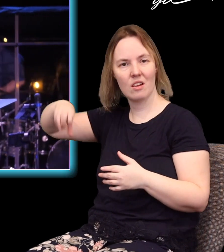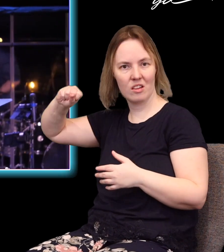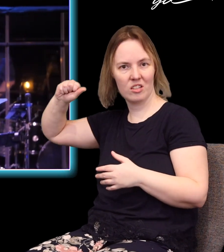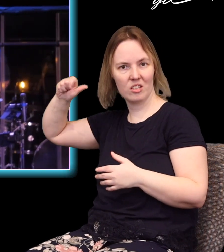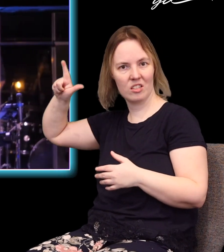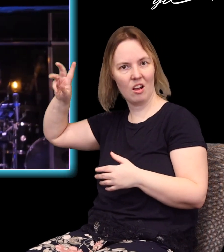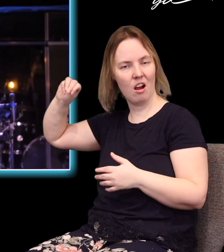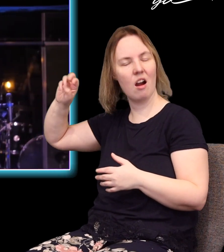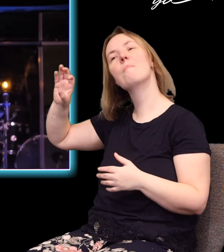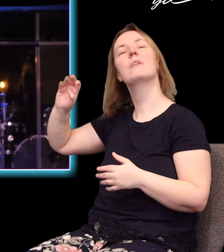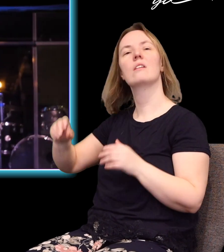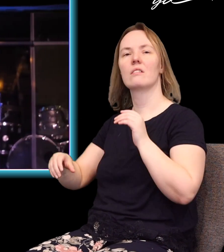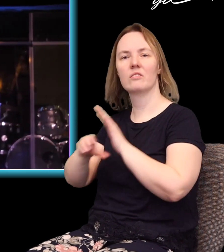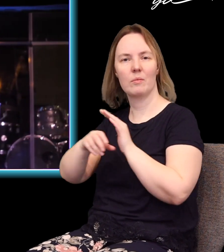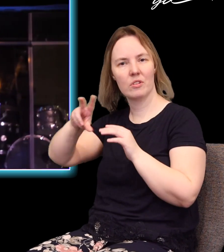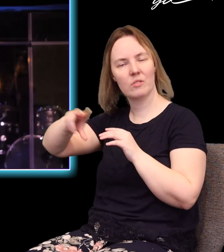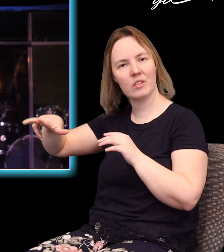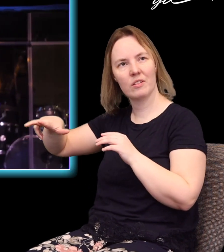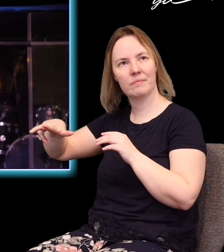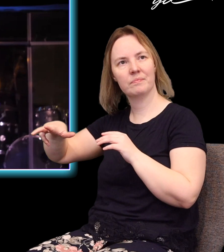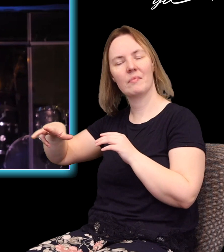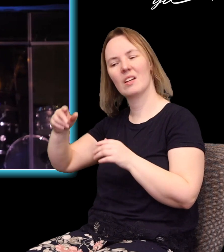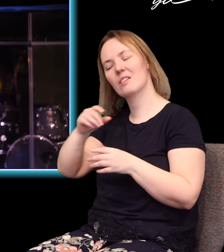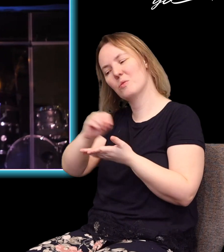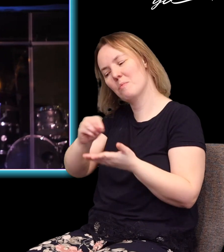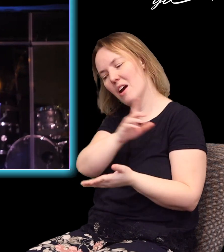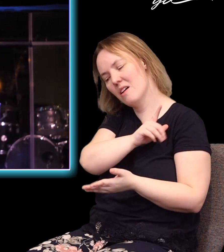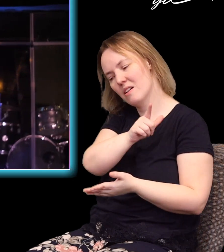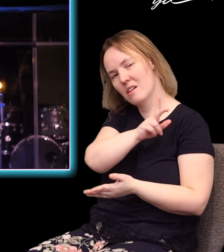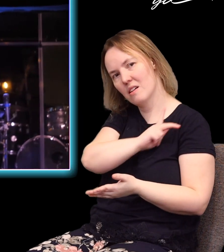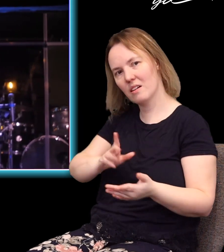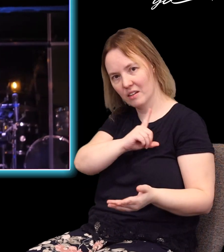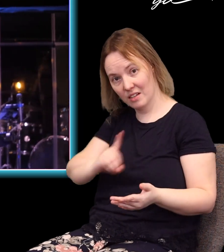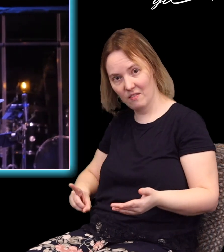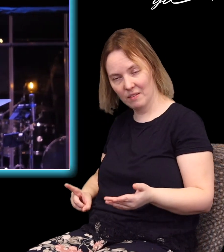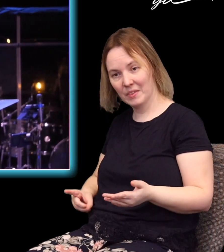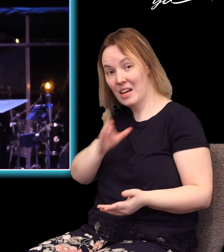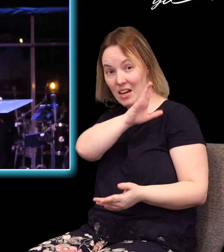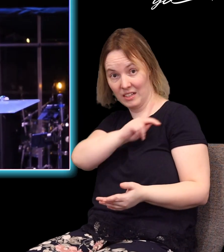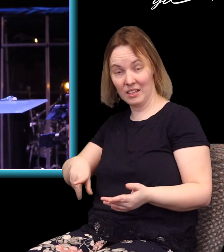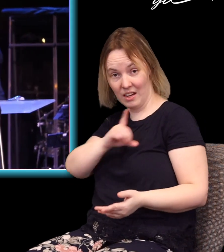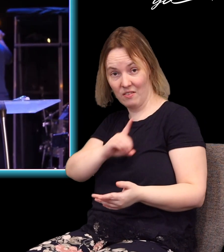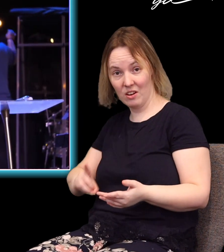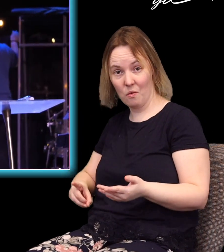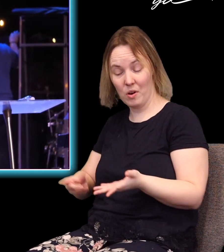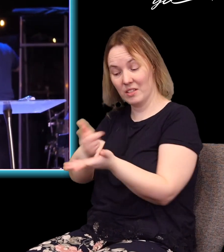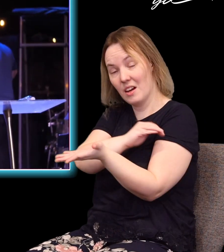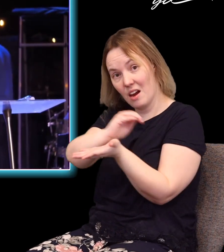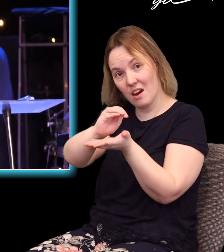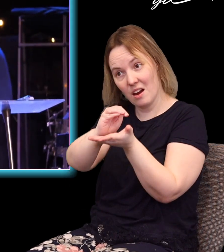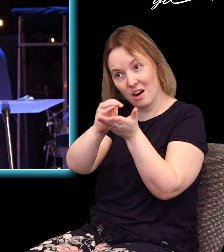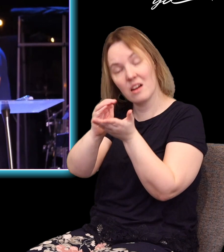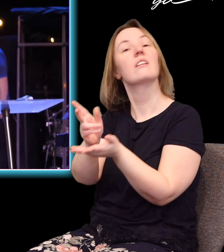by by David, King David, who himself for the first part of his life was a shepherd, which I think was so integral for